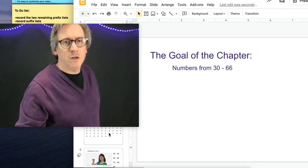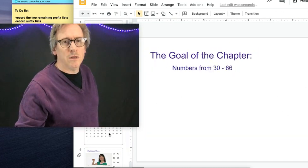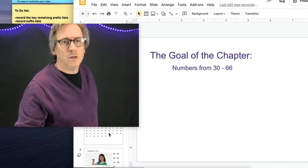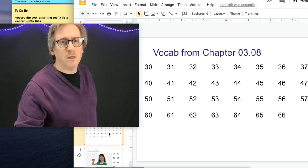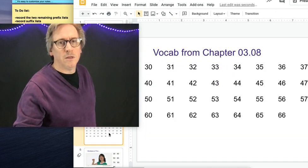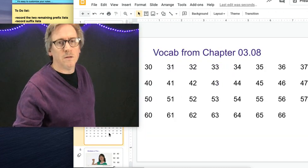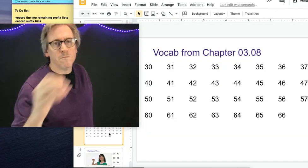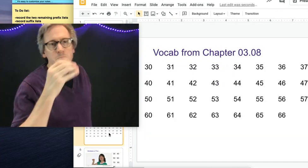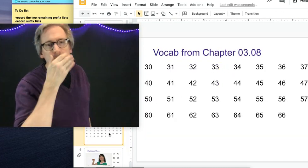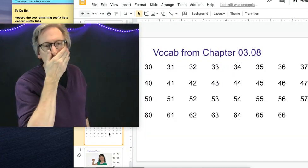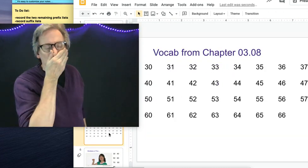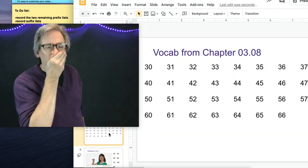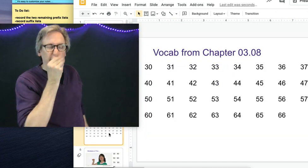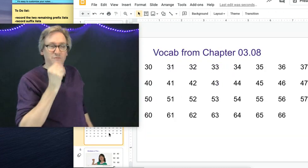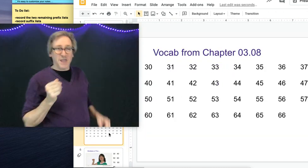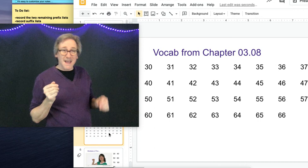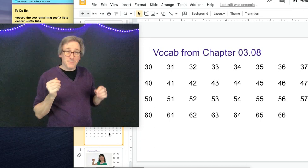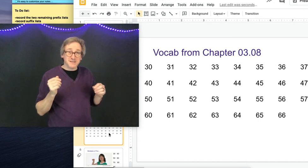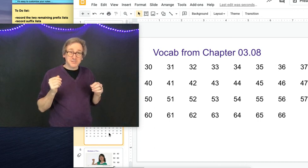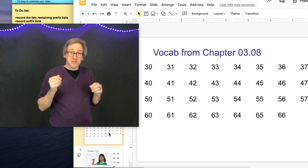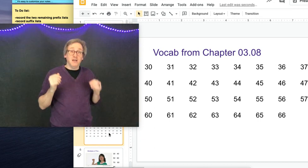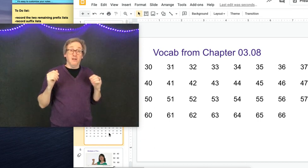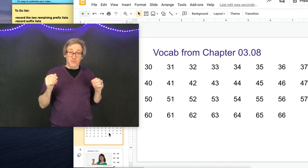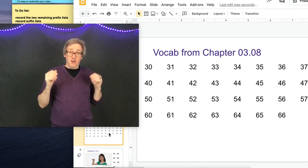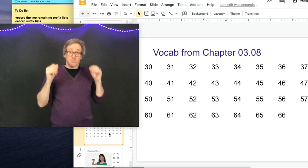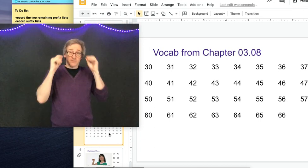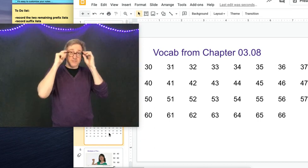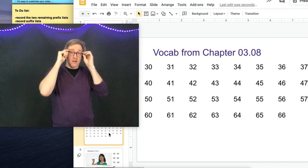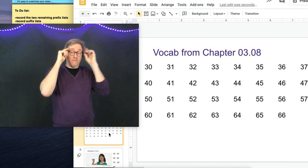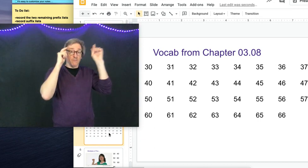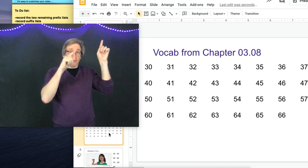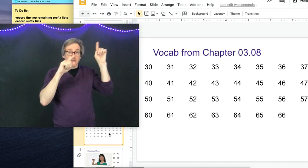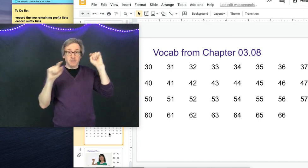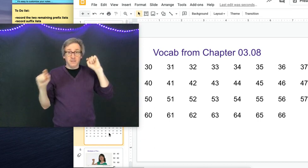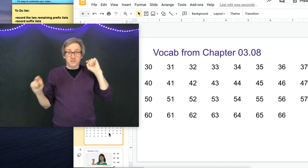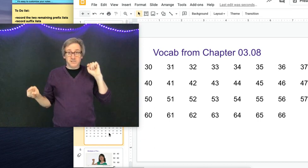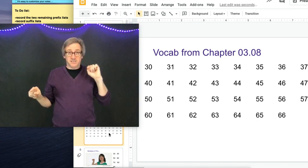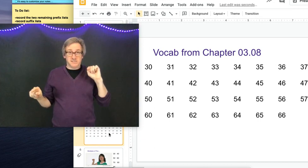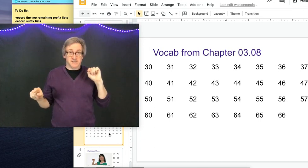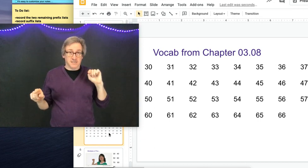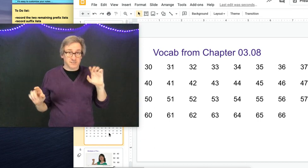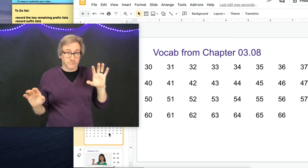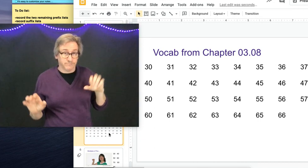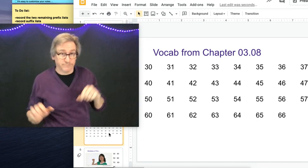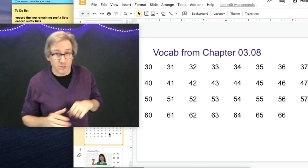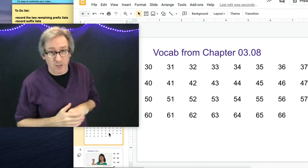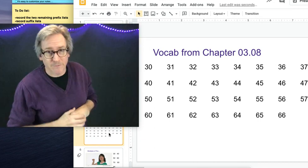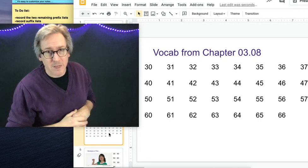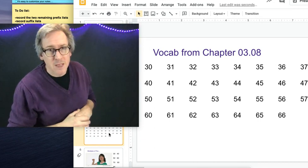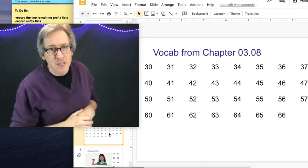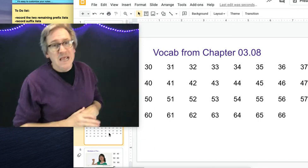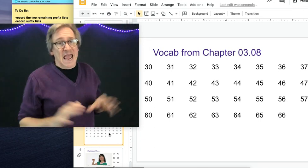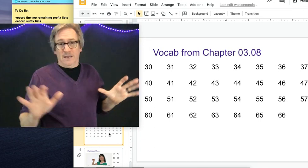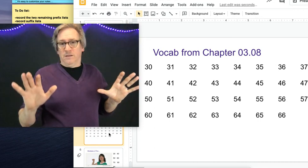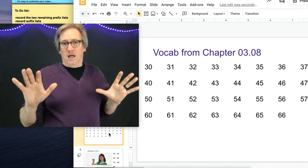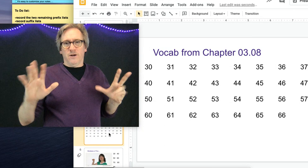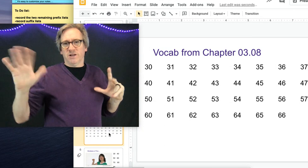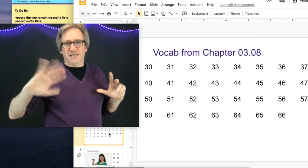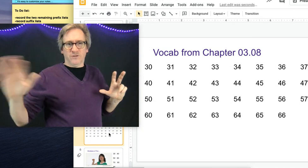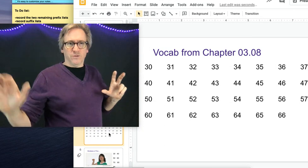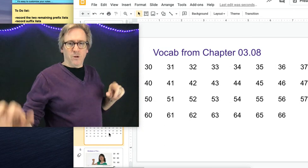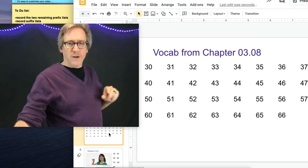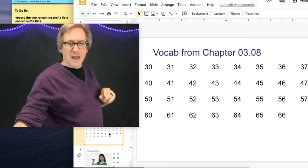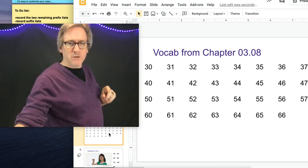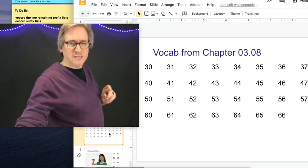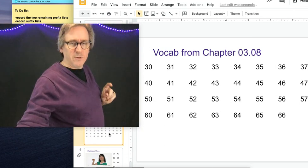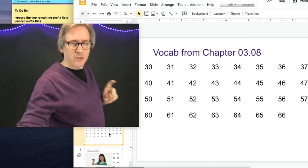So the vocab is the numbers from 30 to 66. Okay. And I don't want to sign